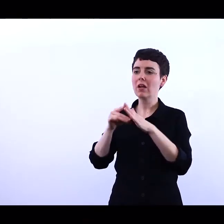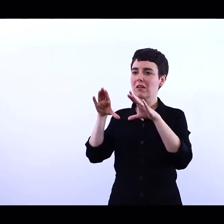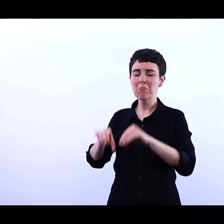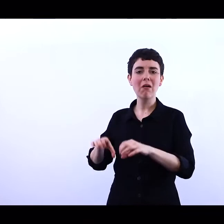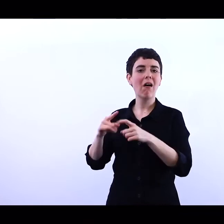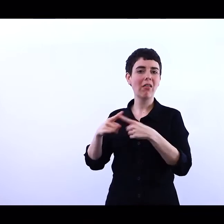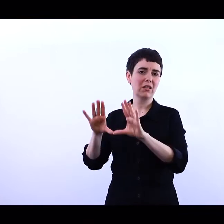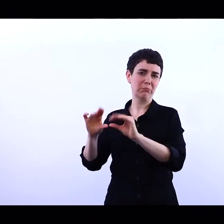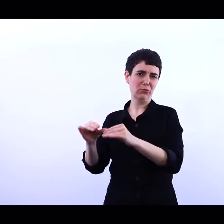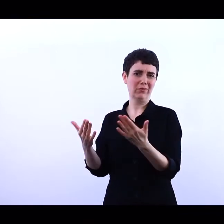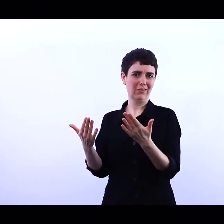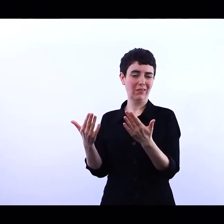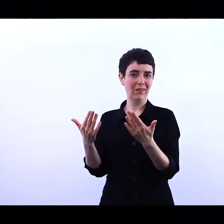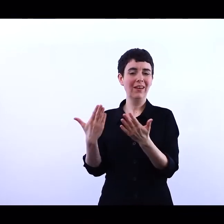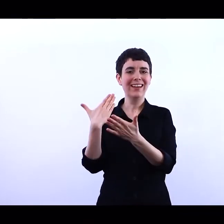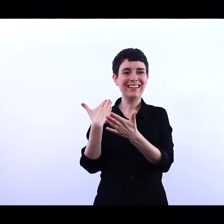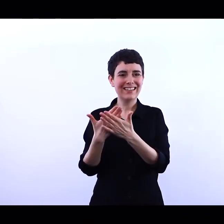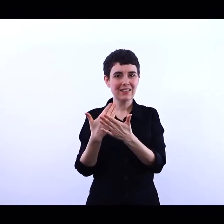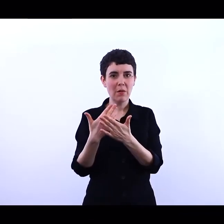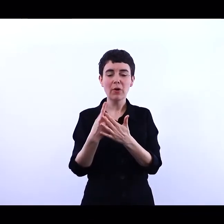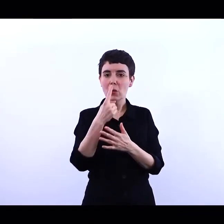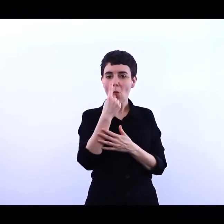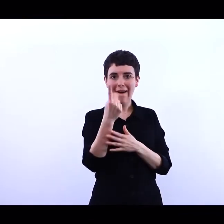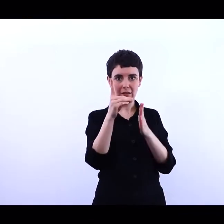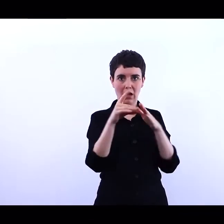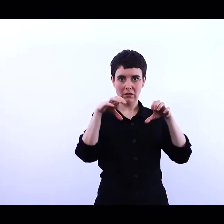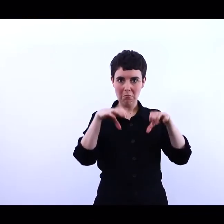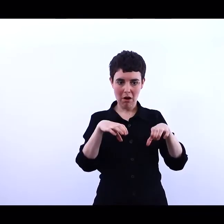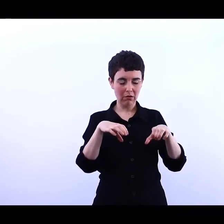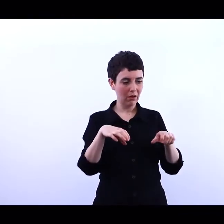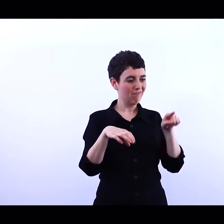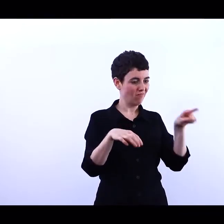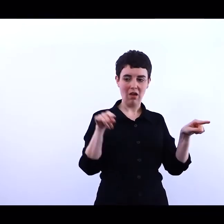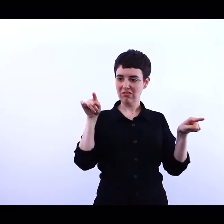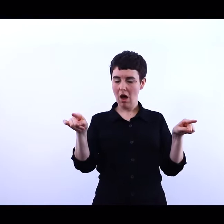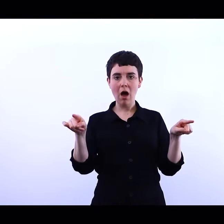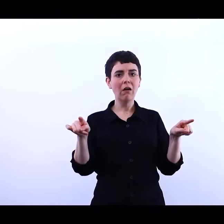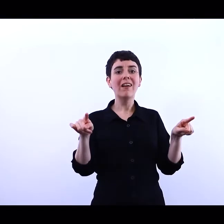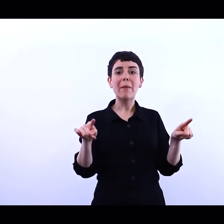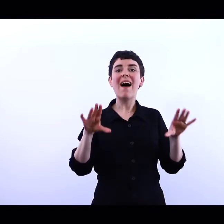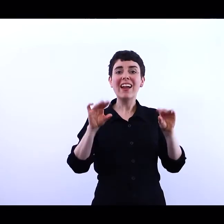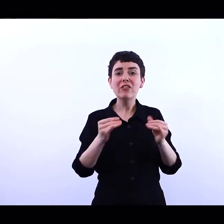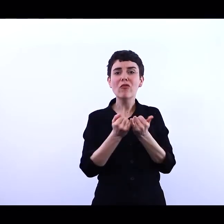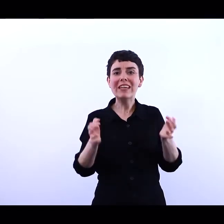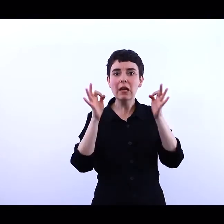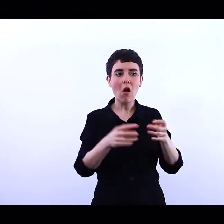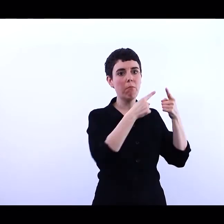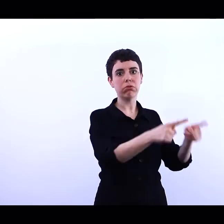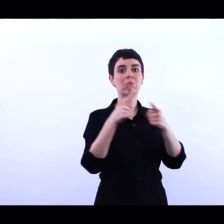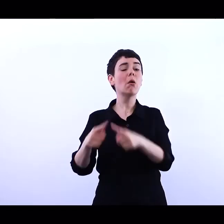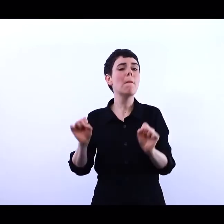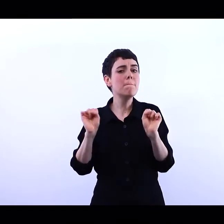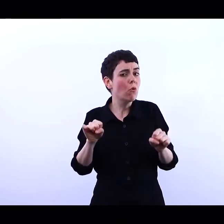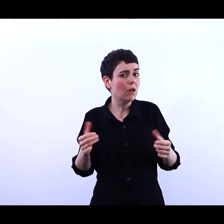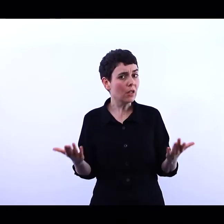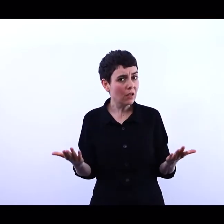does. The actual implementation of one database in two different organizations can be vastly different. It just doesn't make sense